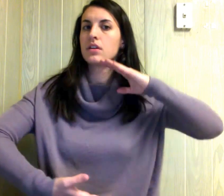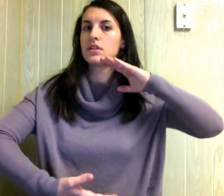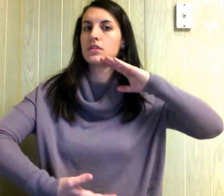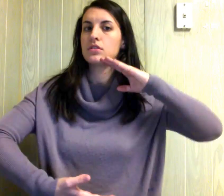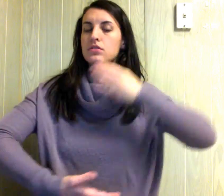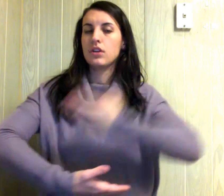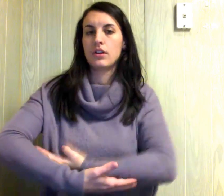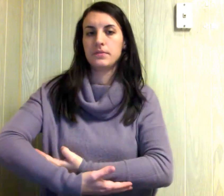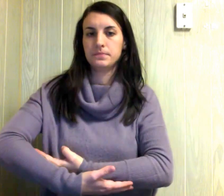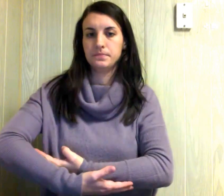Daughter.